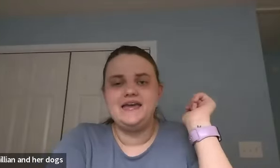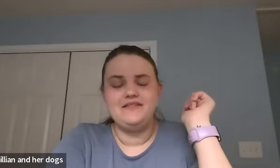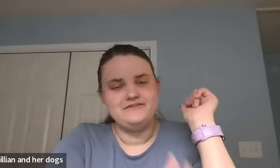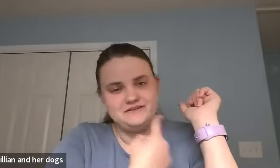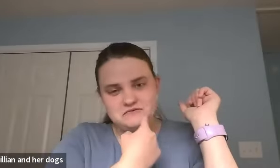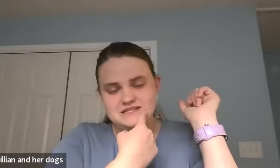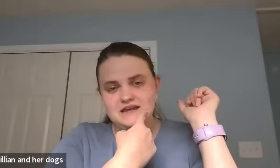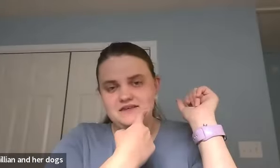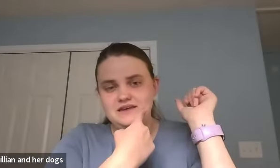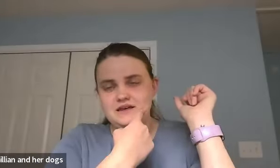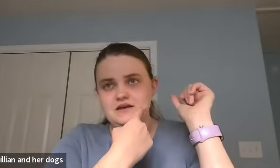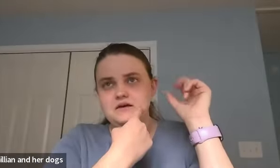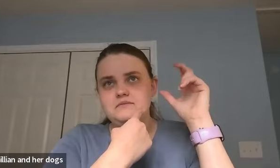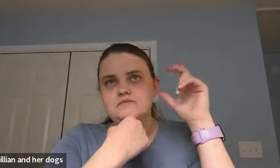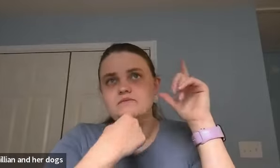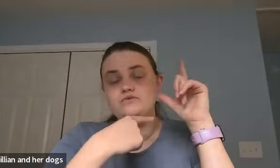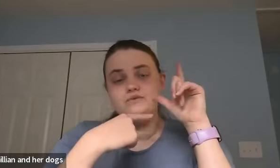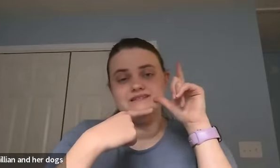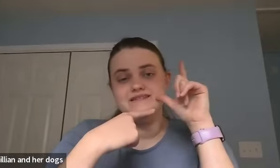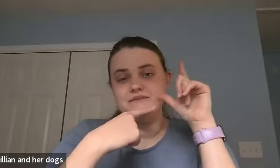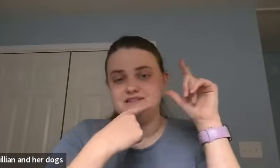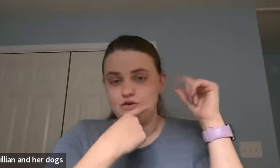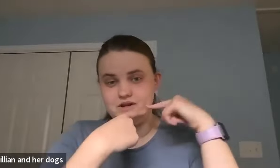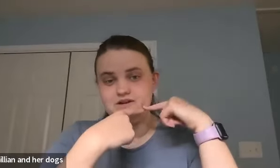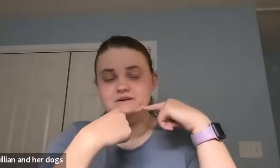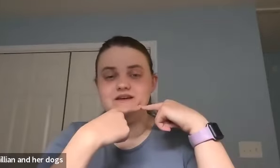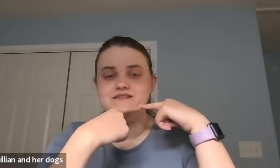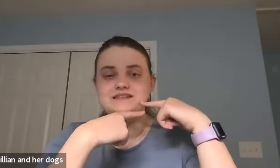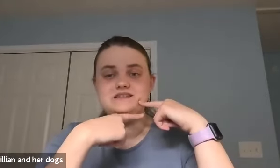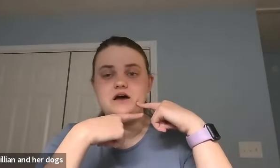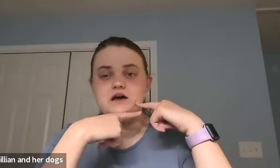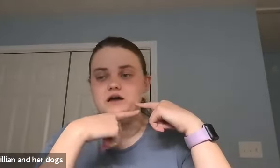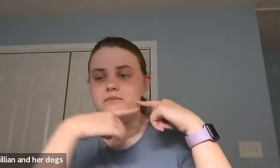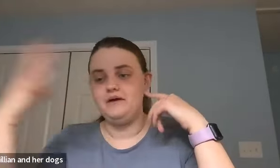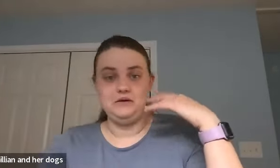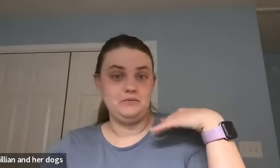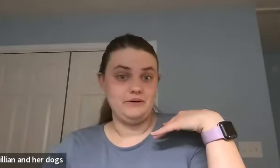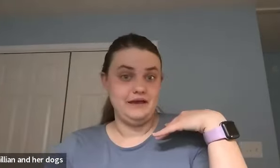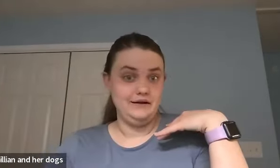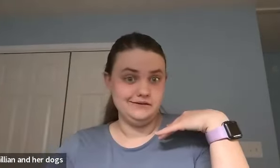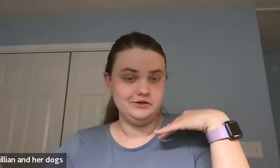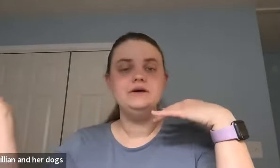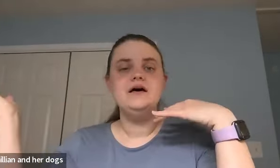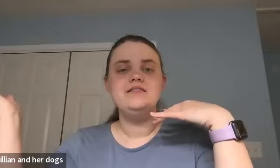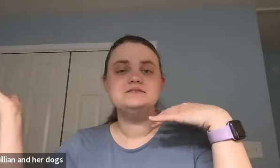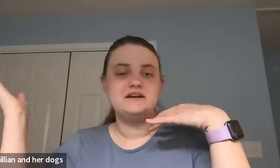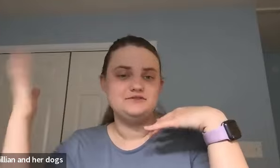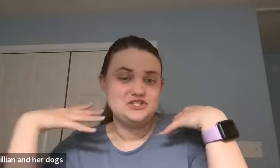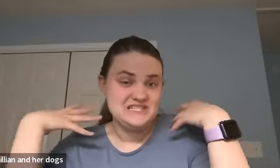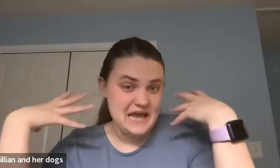And the fun reason I think the reason lemon's over here is because this, I know I'm going ahead a little. The sign for